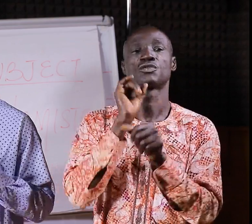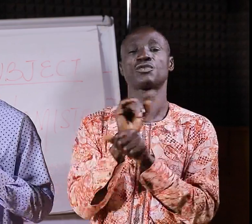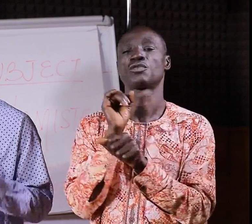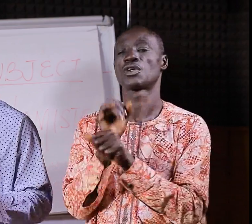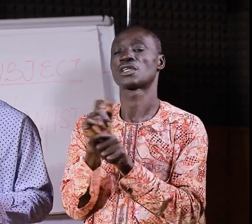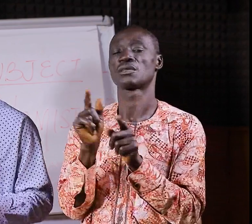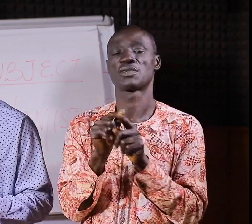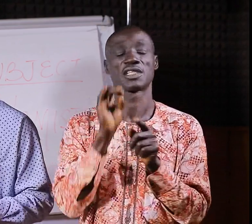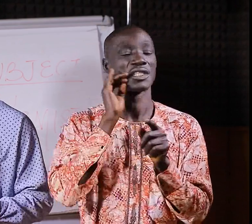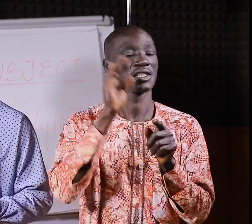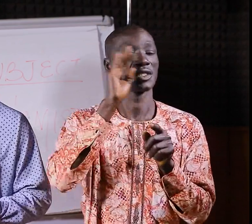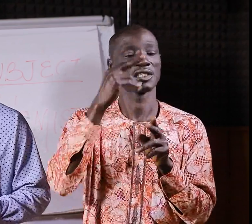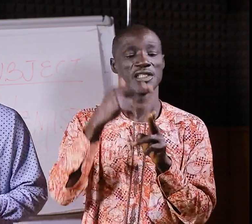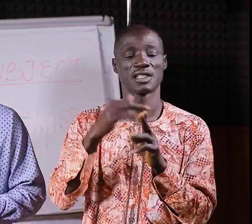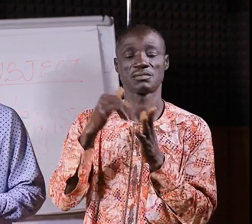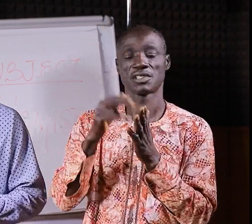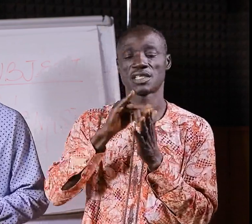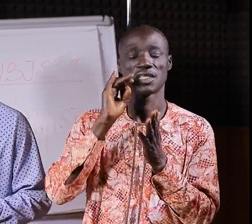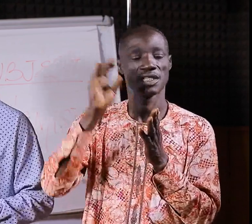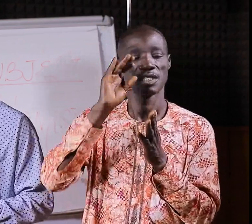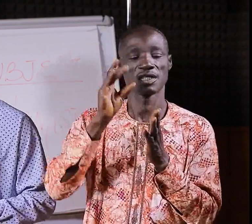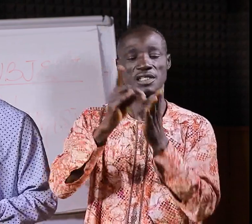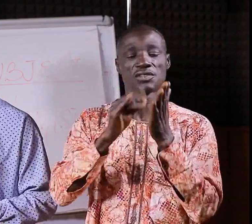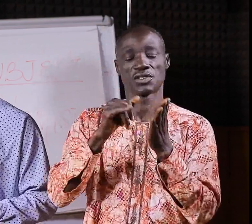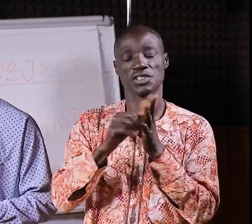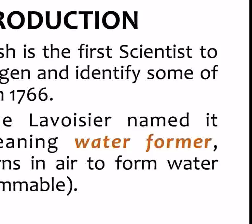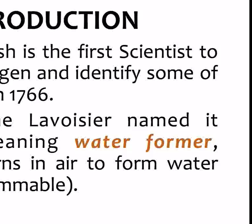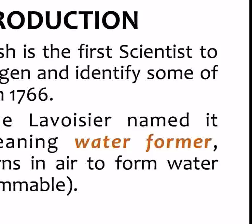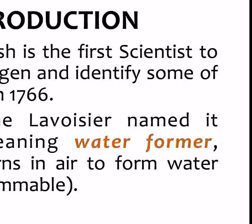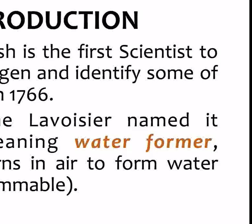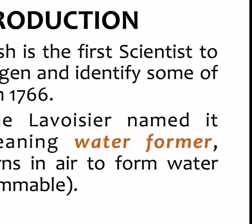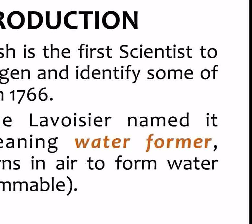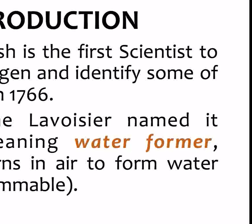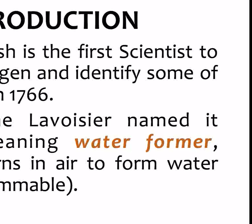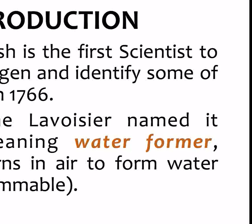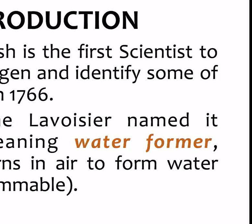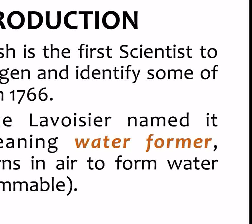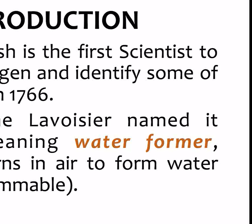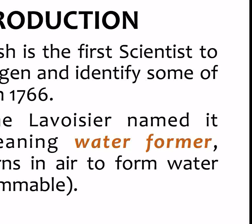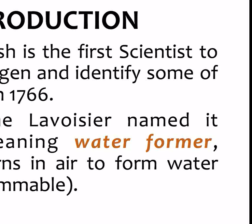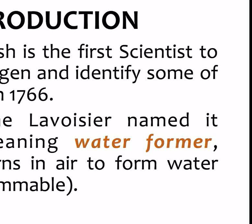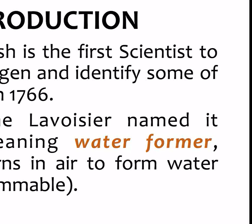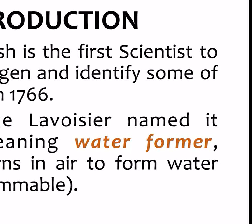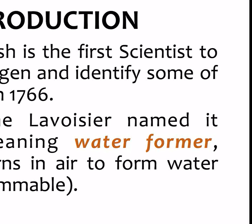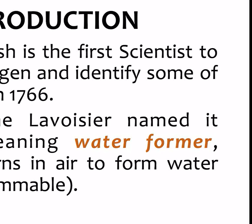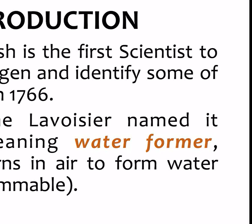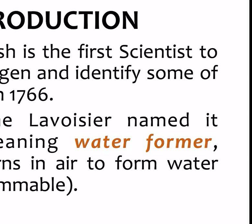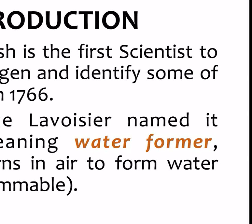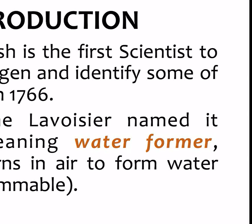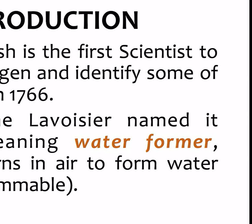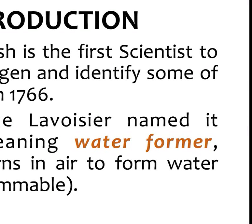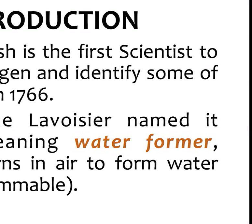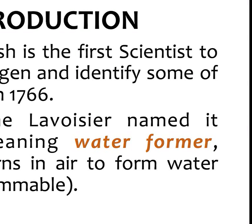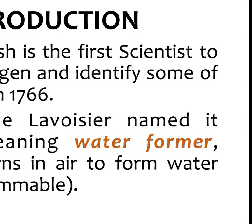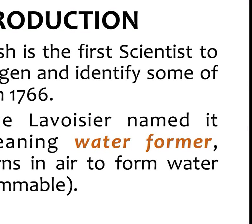but he doesn't name it and he doesn't discuss it extensively on it. It was later that another scientist by name